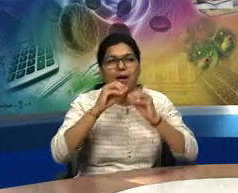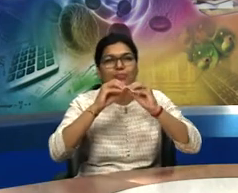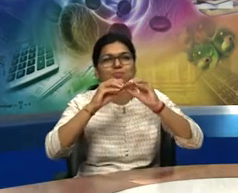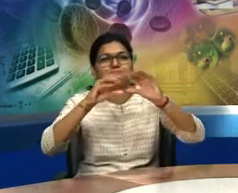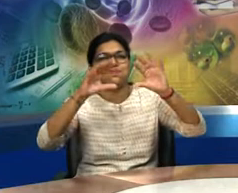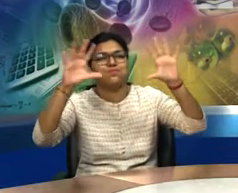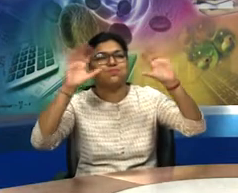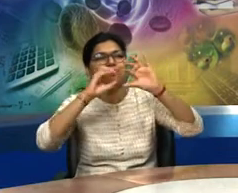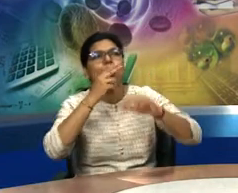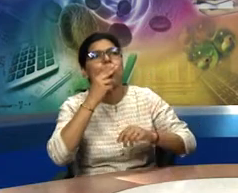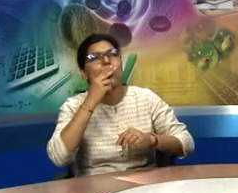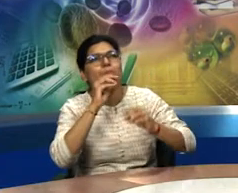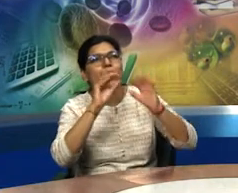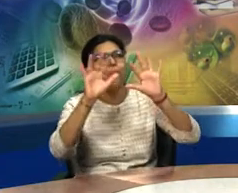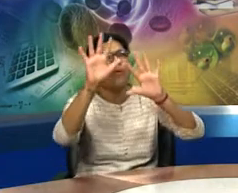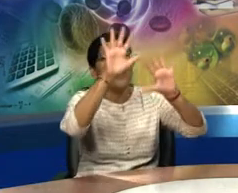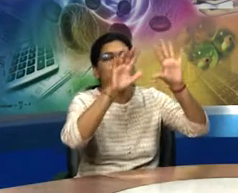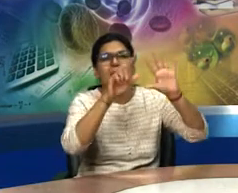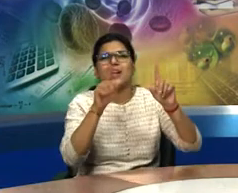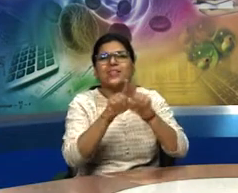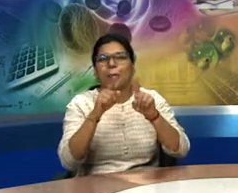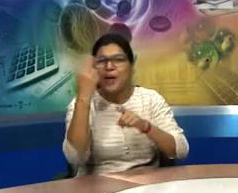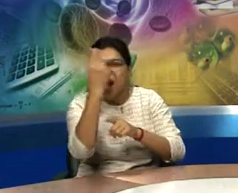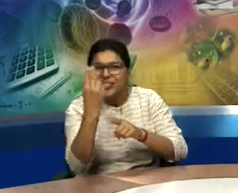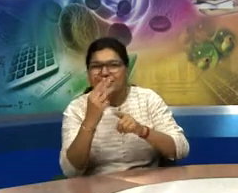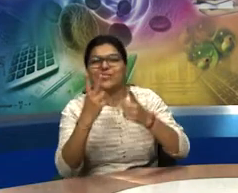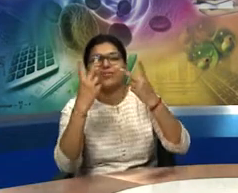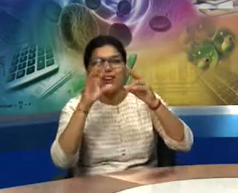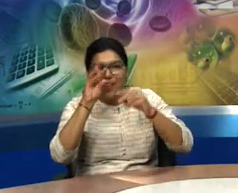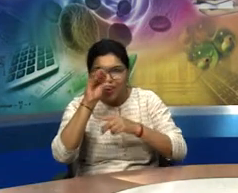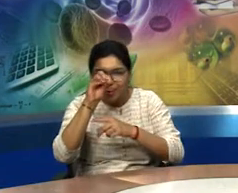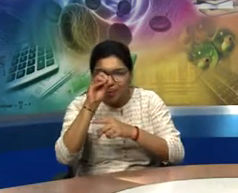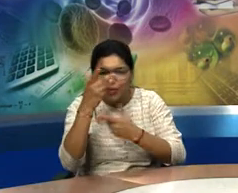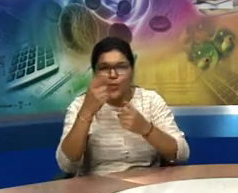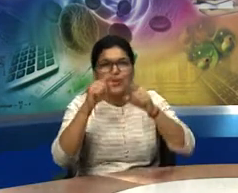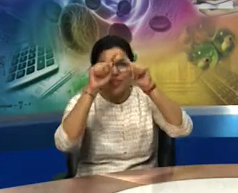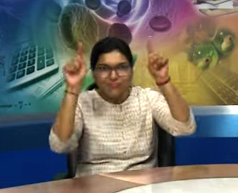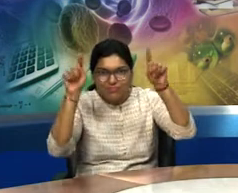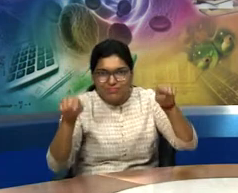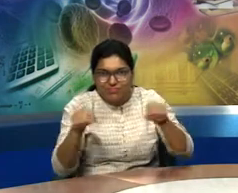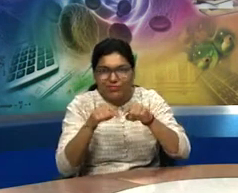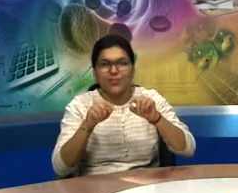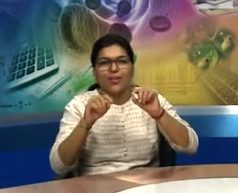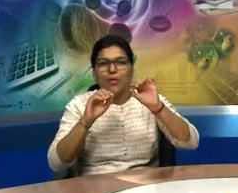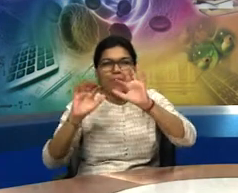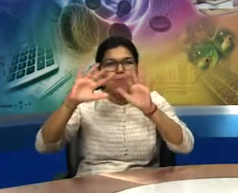simply imagine a sort of pleasure in emitting clouds of smokes from